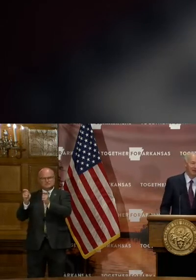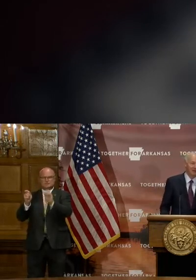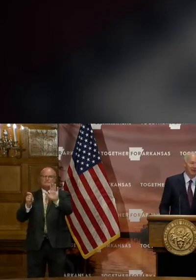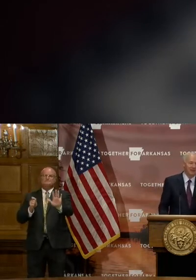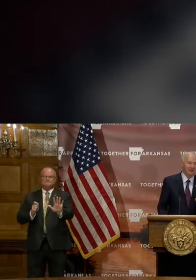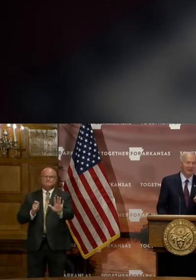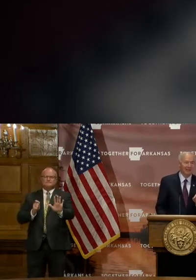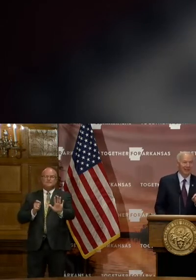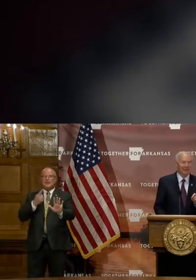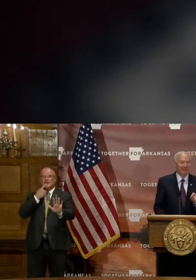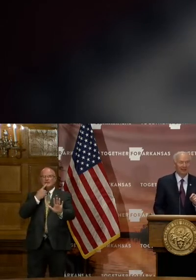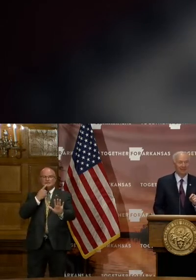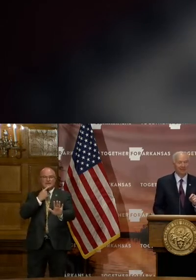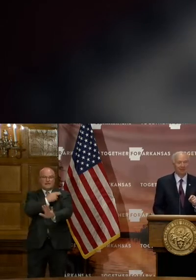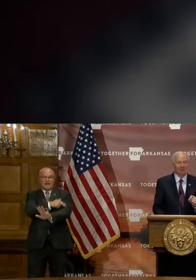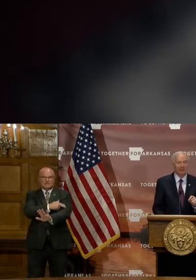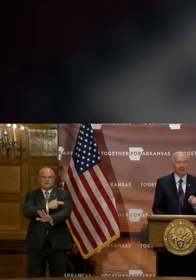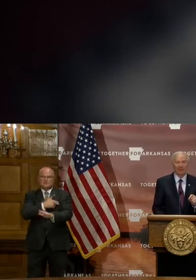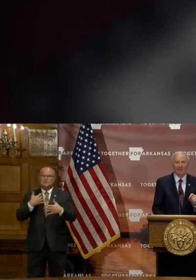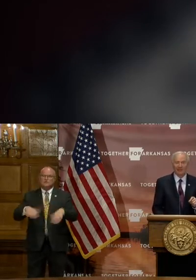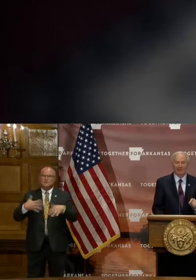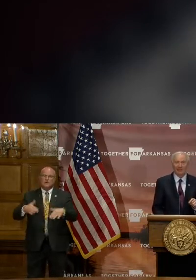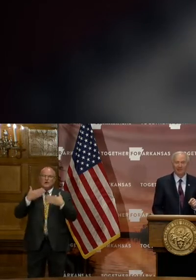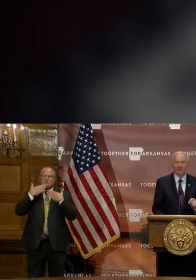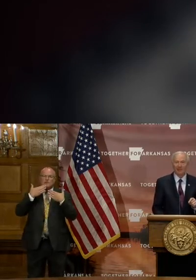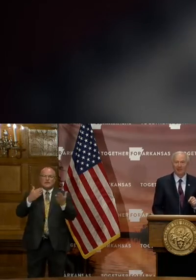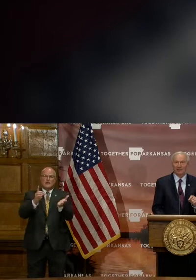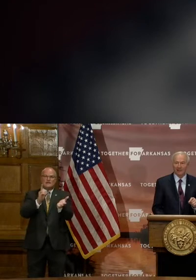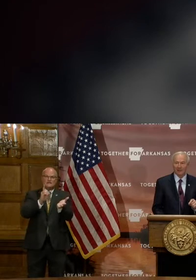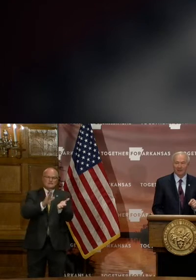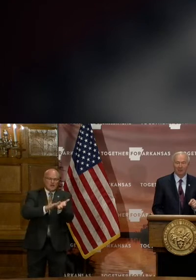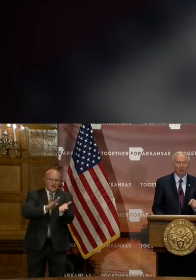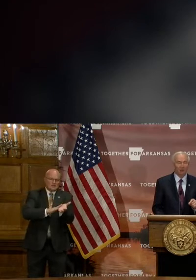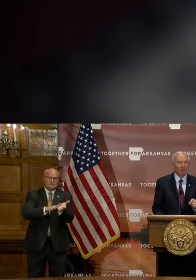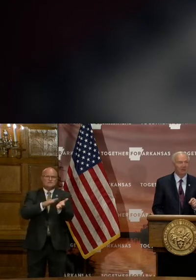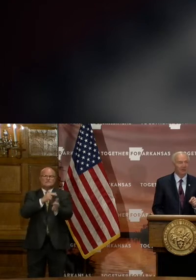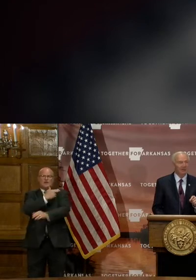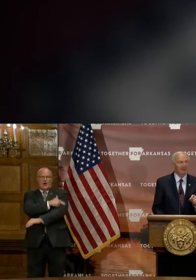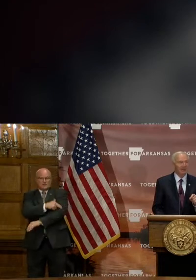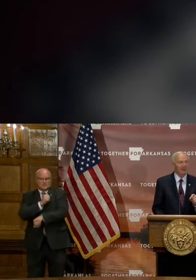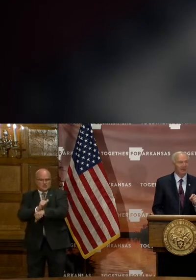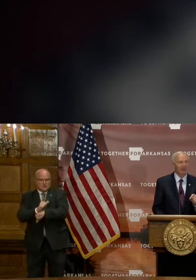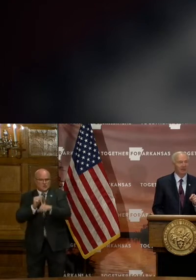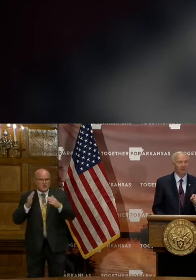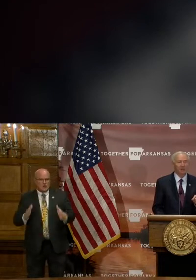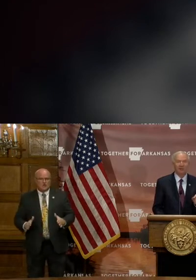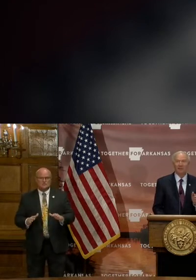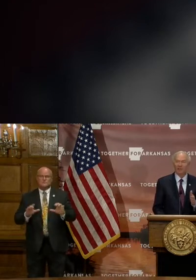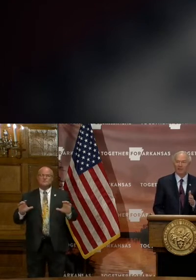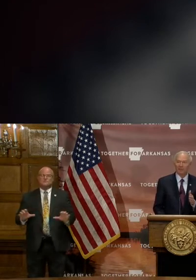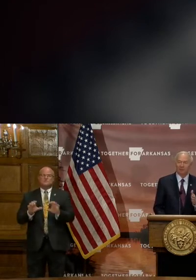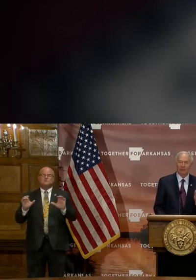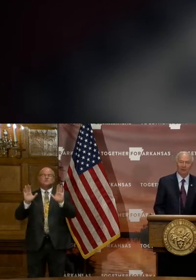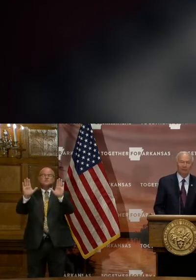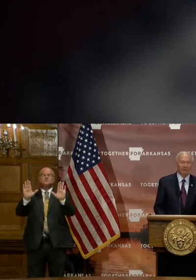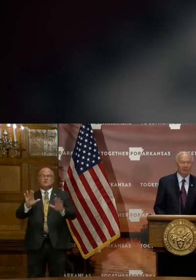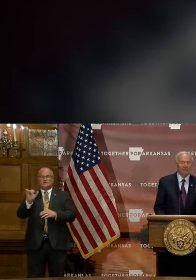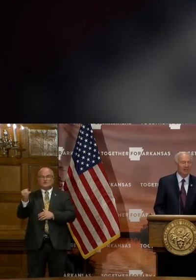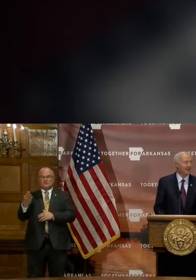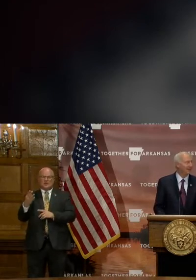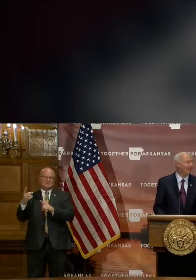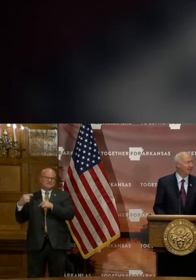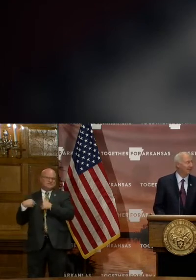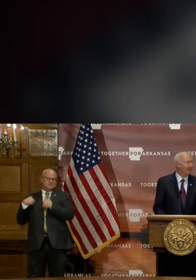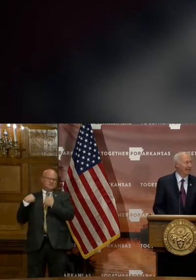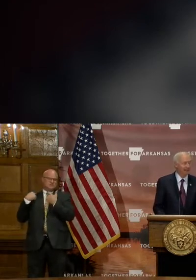just pause and say how much I appreciate our doctors, our hospital workers that are doing an extraordinary job over a long period